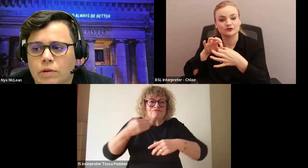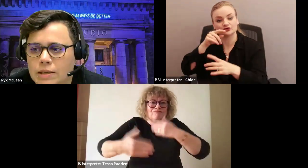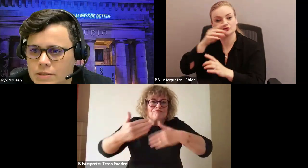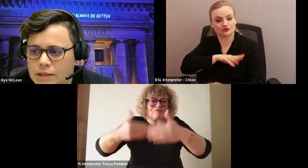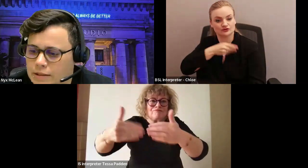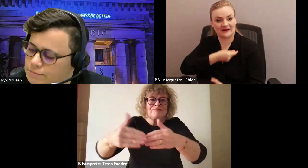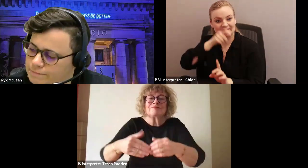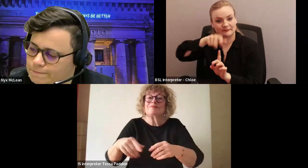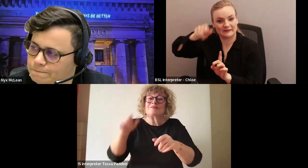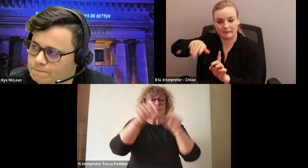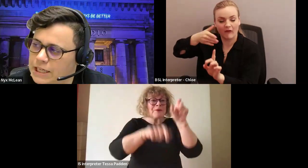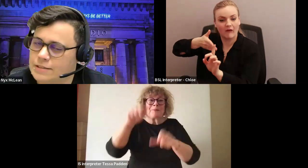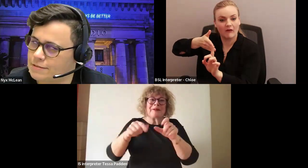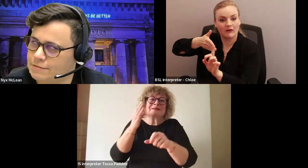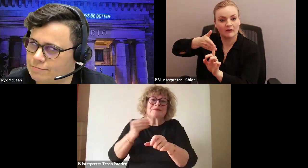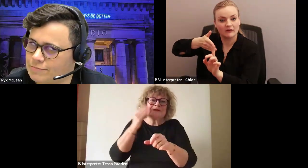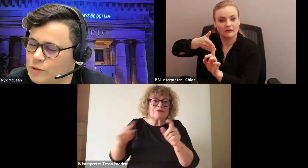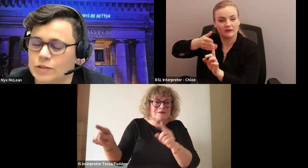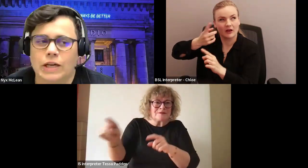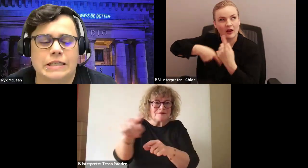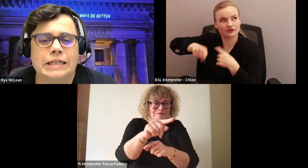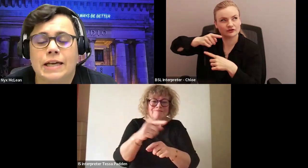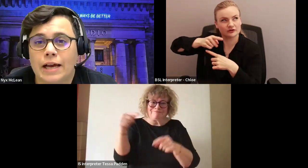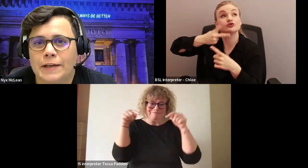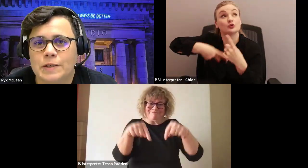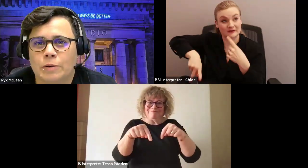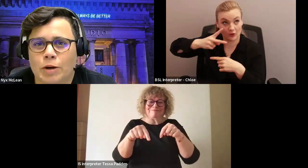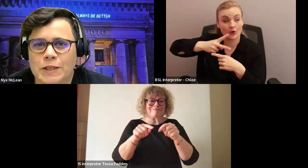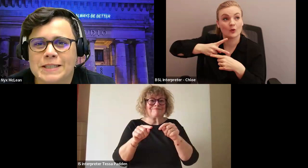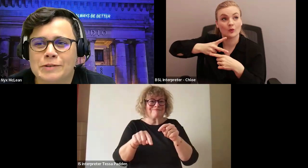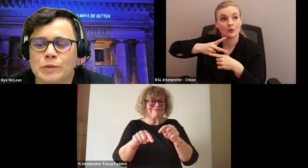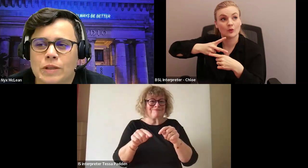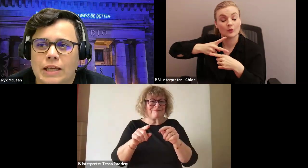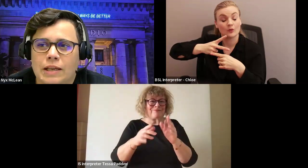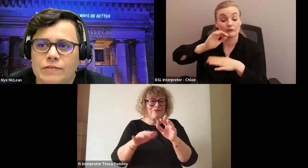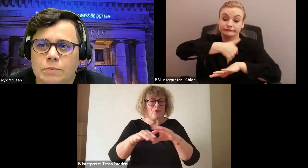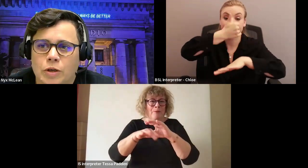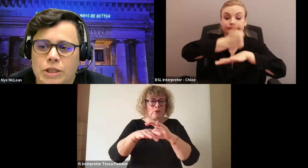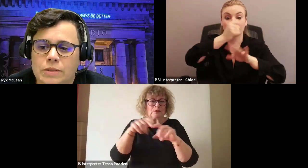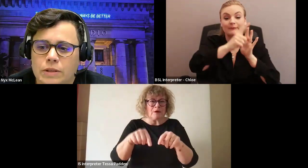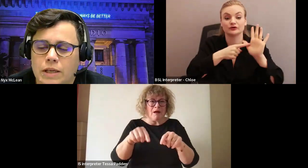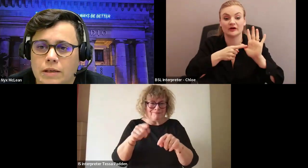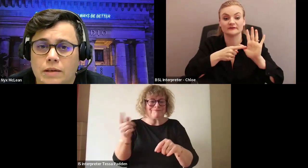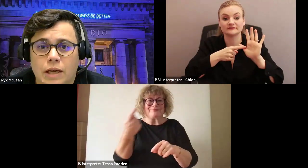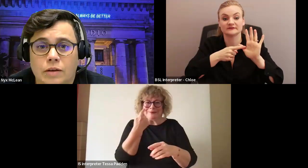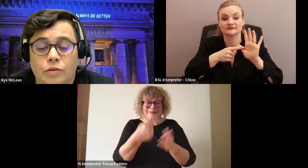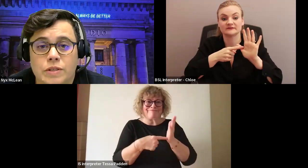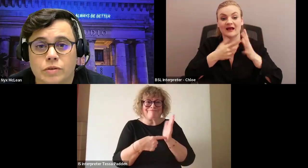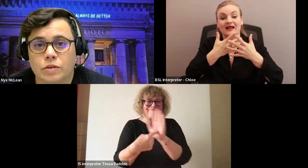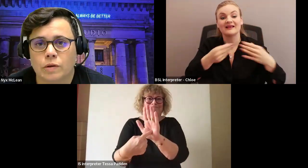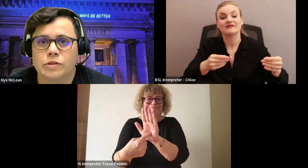so last year, yes, 2 years ago actually, I started a project called the Left Out Project with